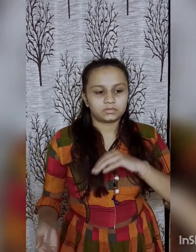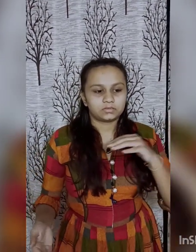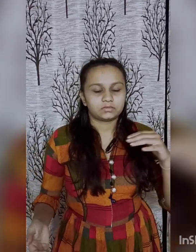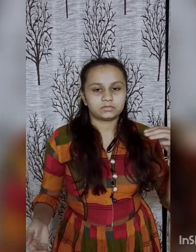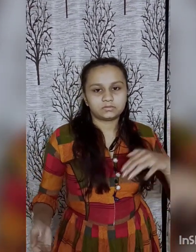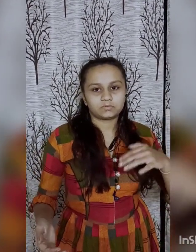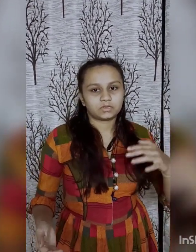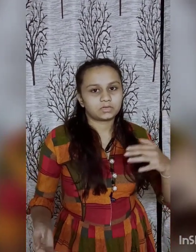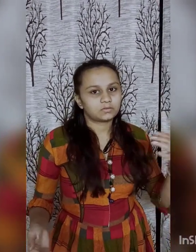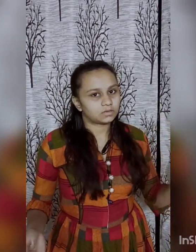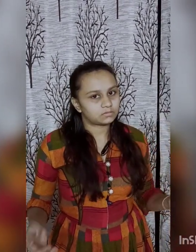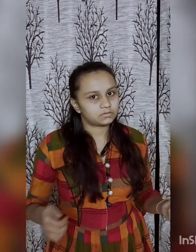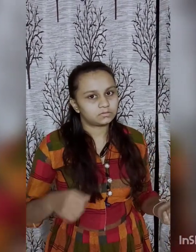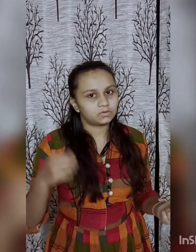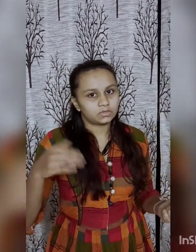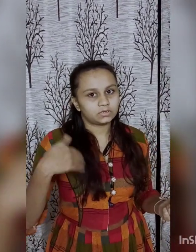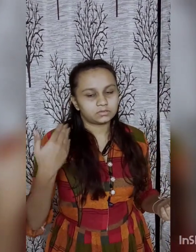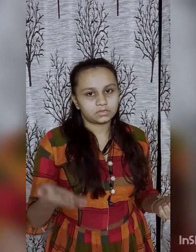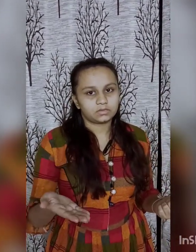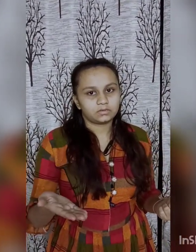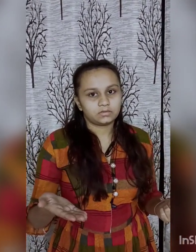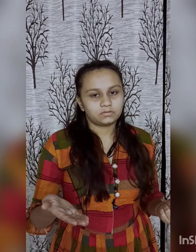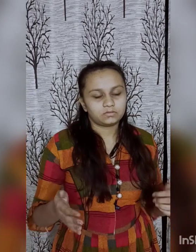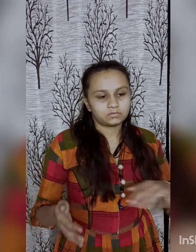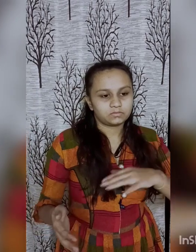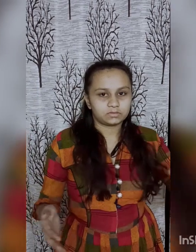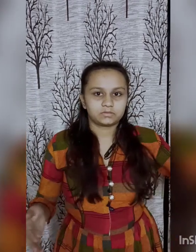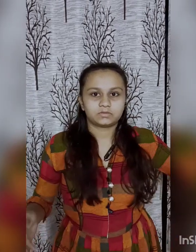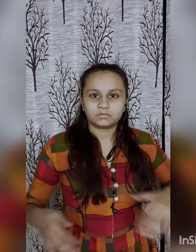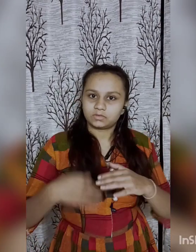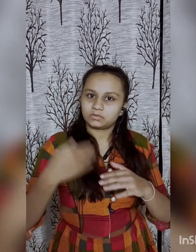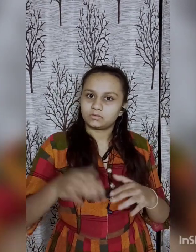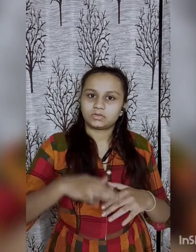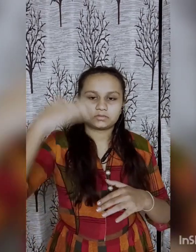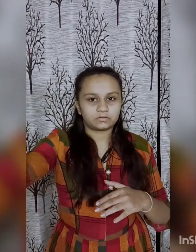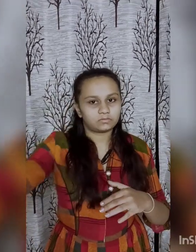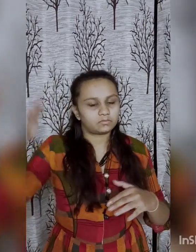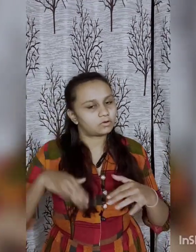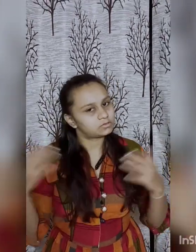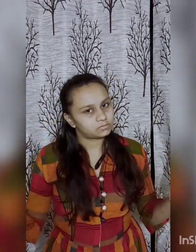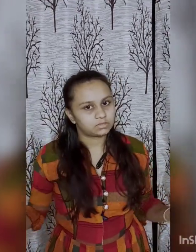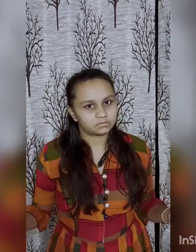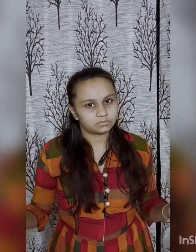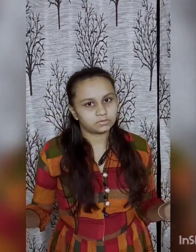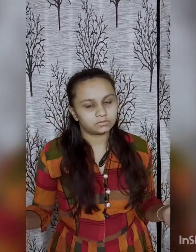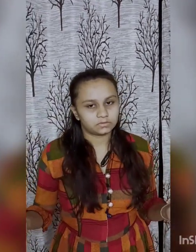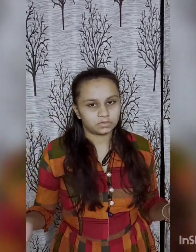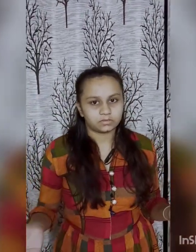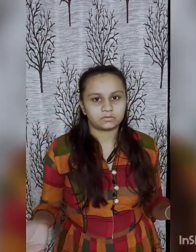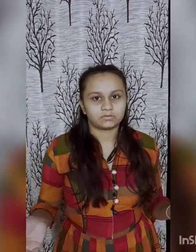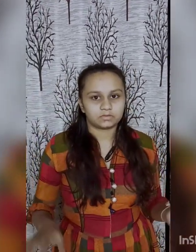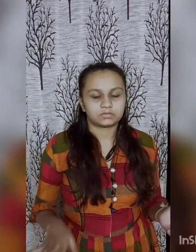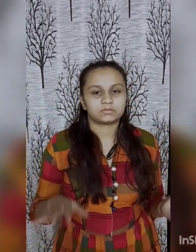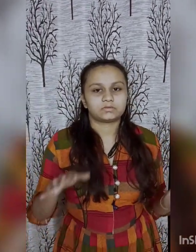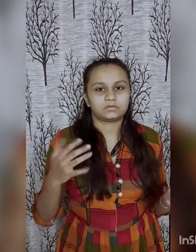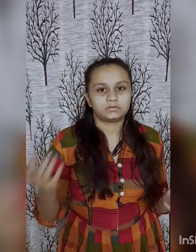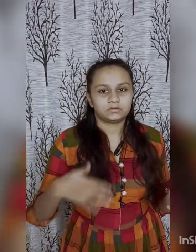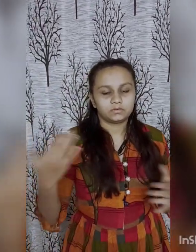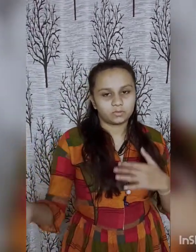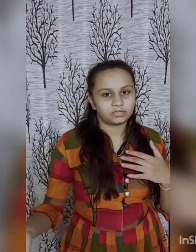the market will also rise. All this will naturally lead to rise in the cost of bank credit, leading ultimately to reduce the borrowing from the